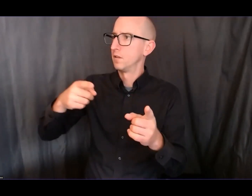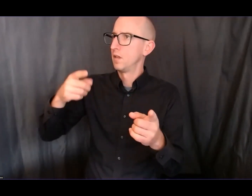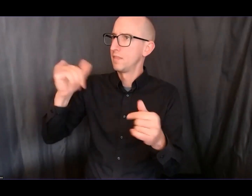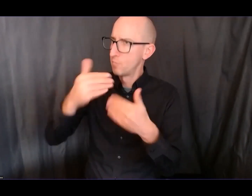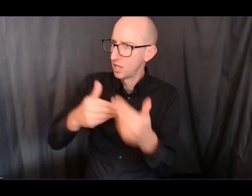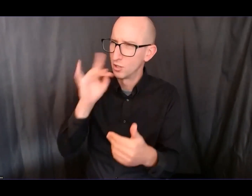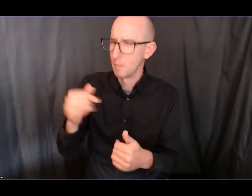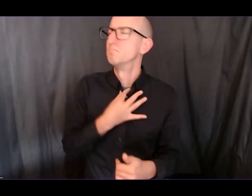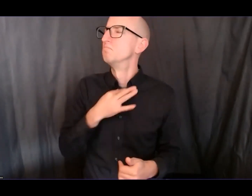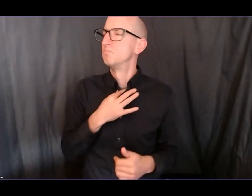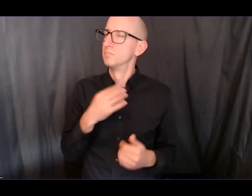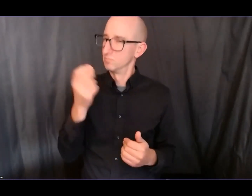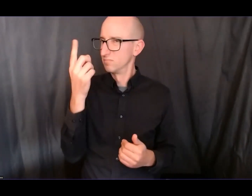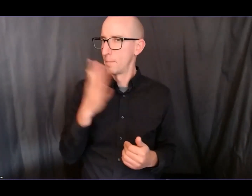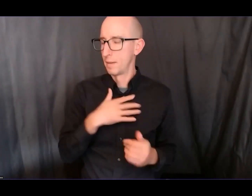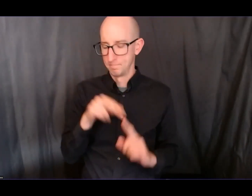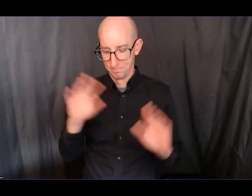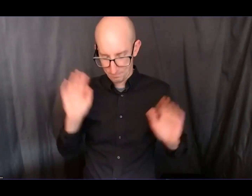my drift on that.